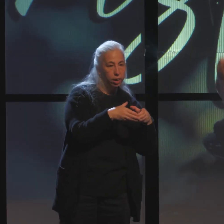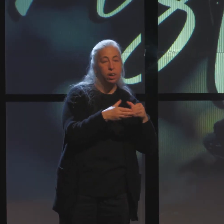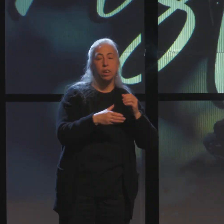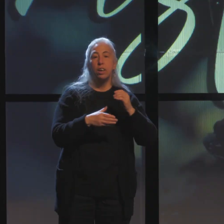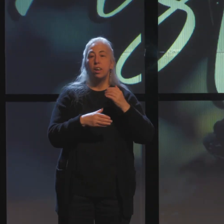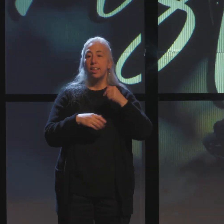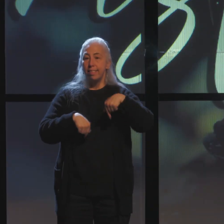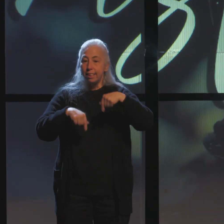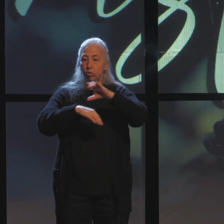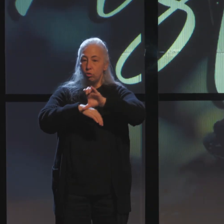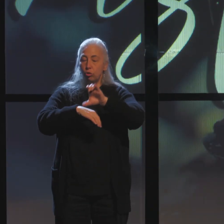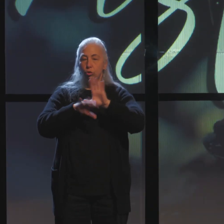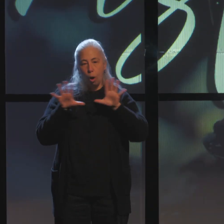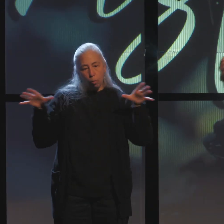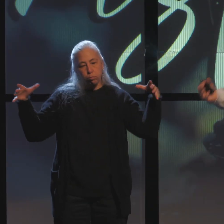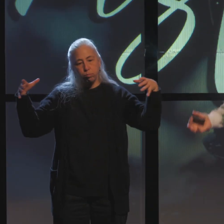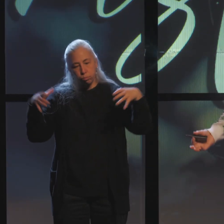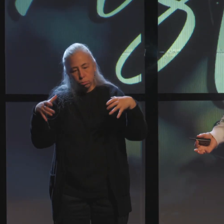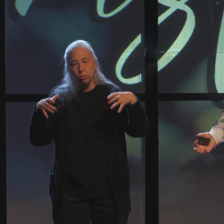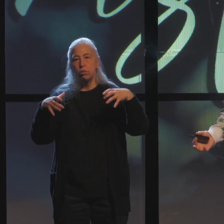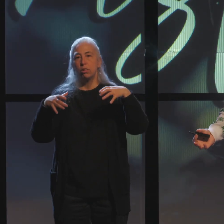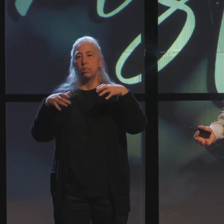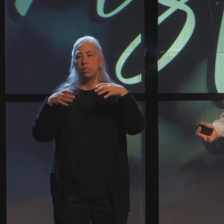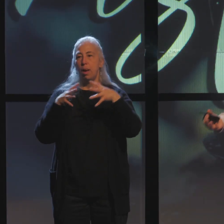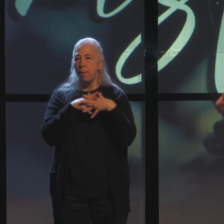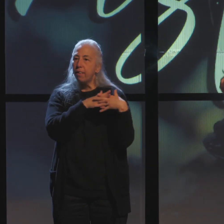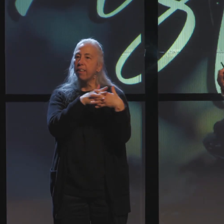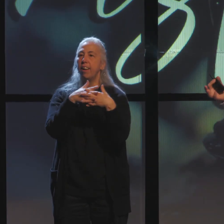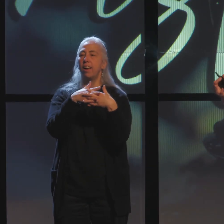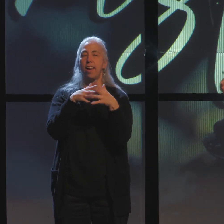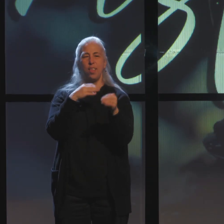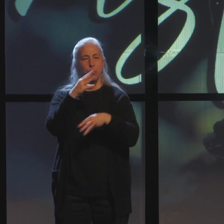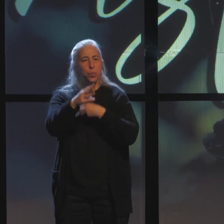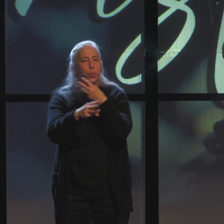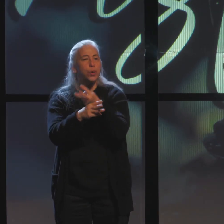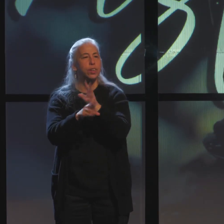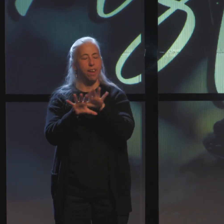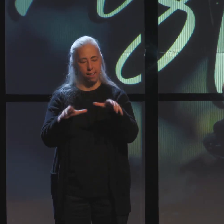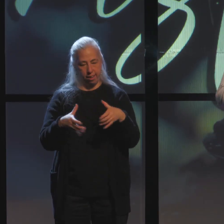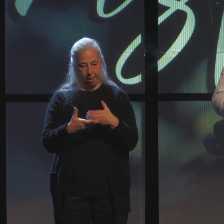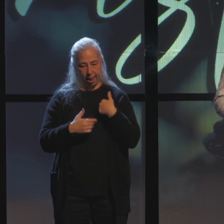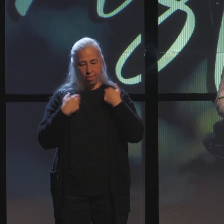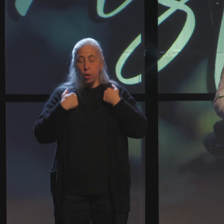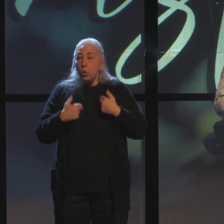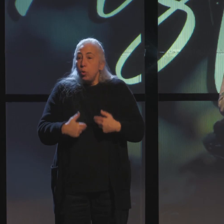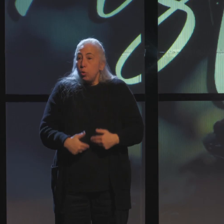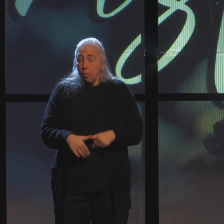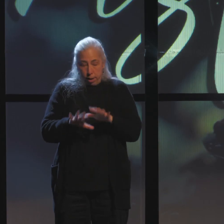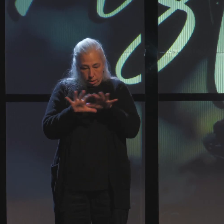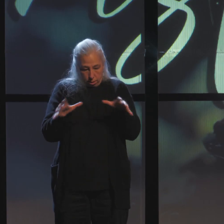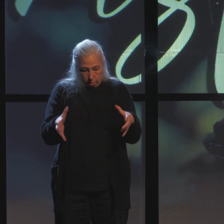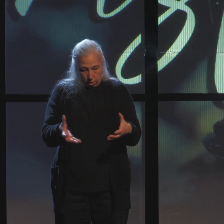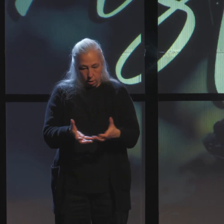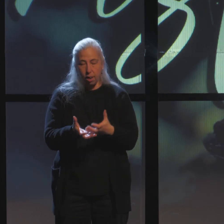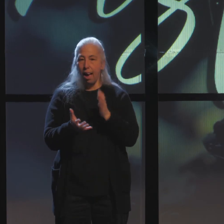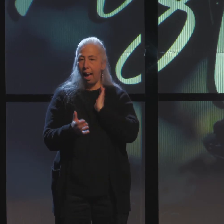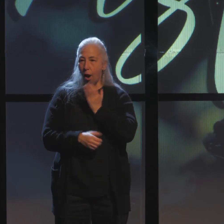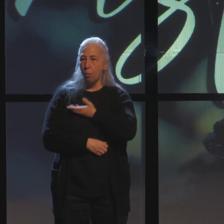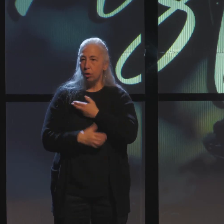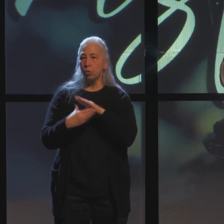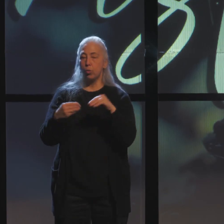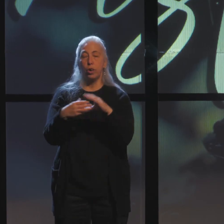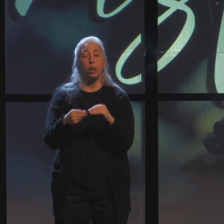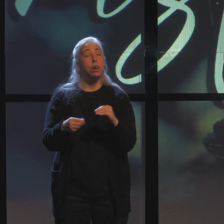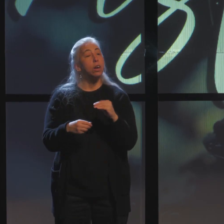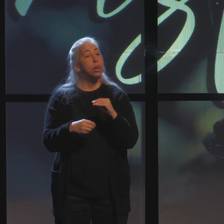our story. We're even part of the world, the human race. There's a story about the human race. And so all of these stories, we